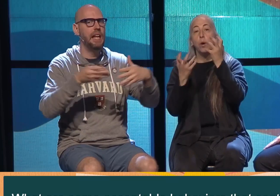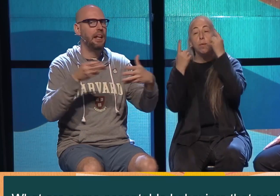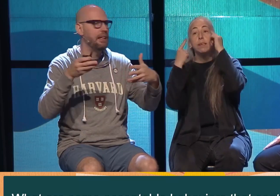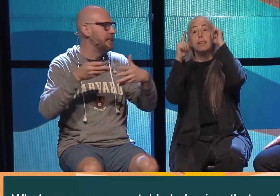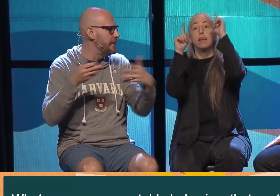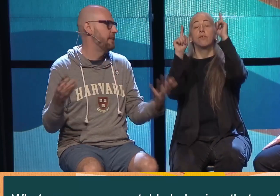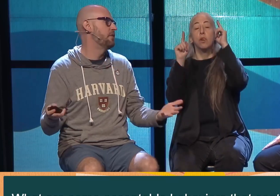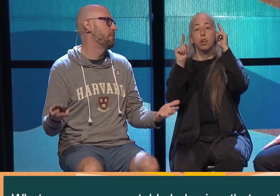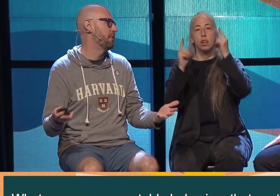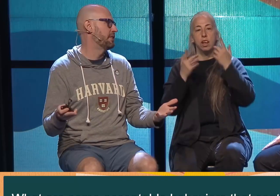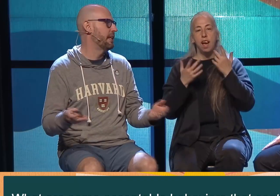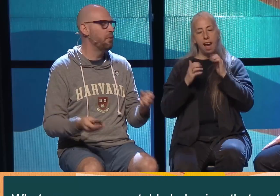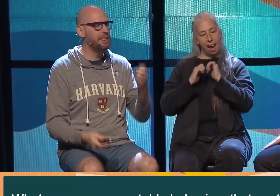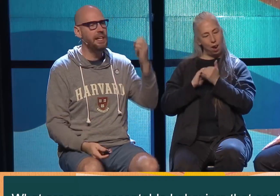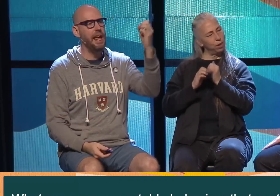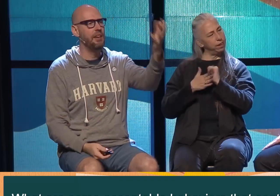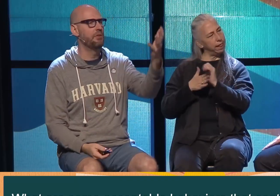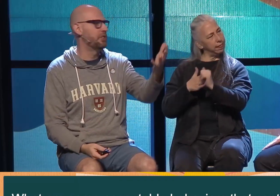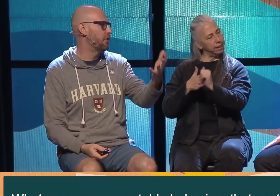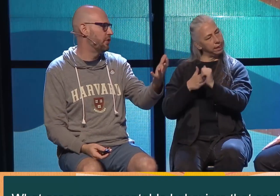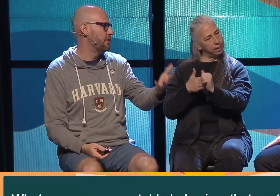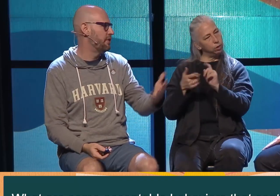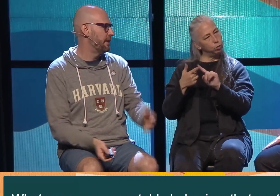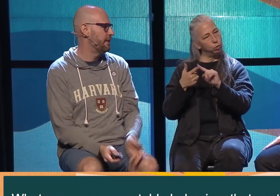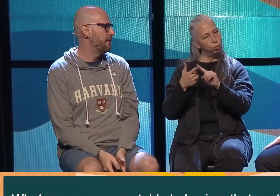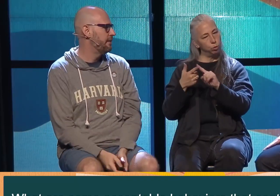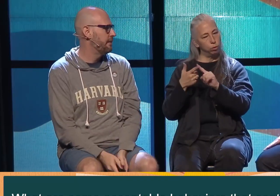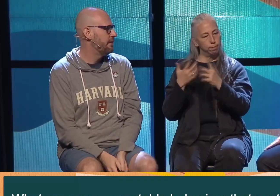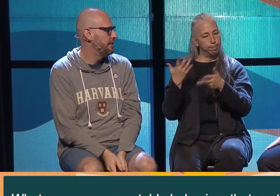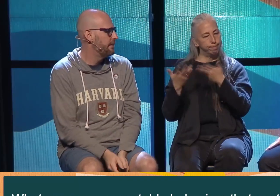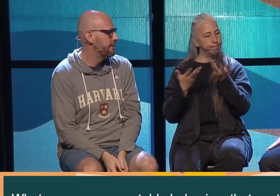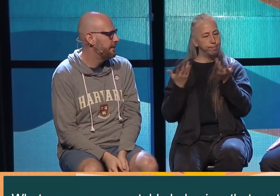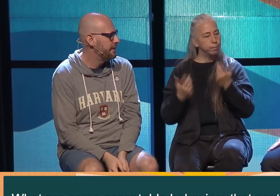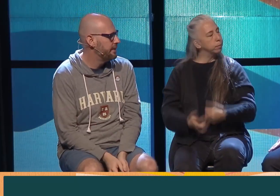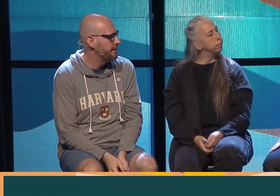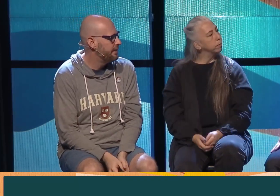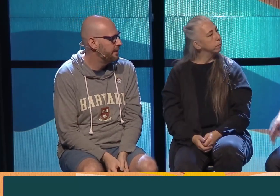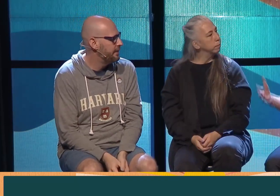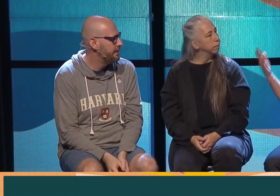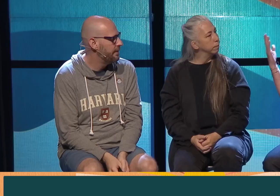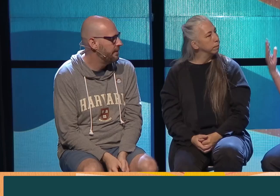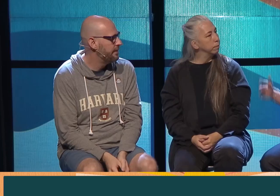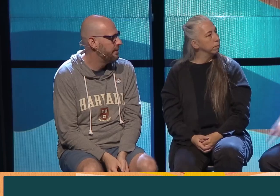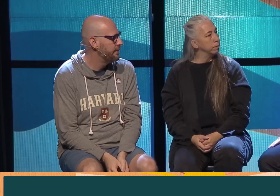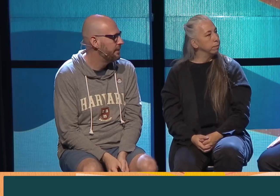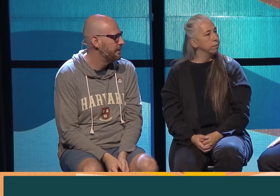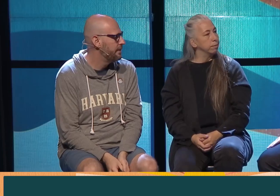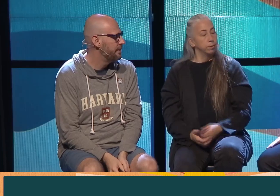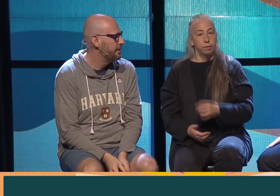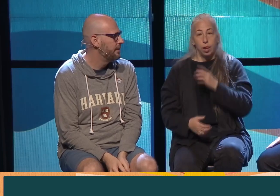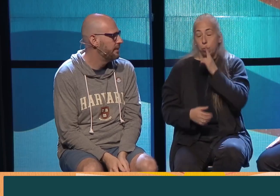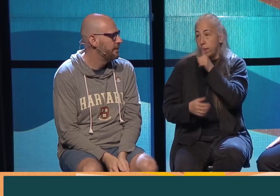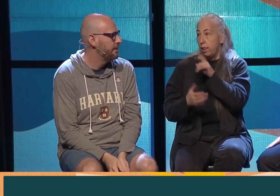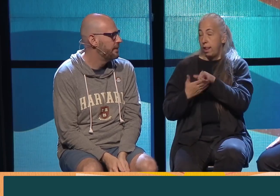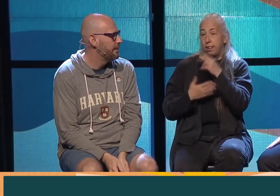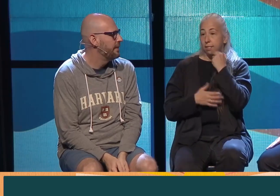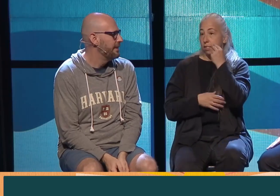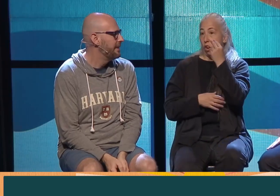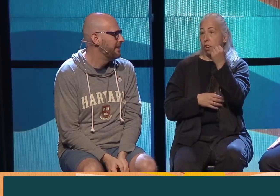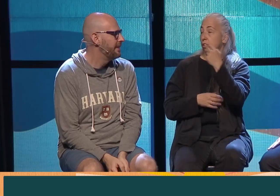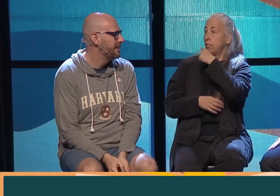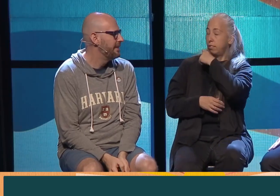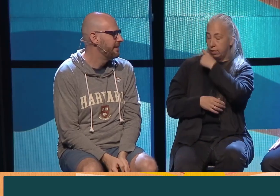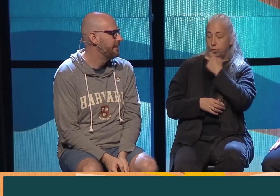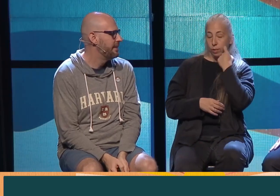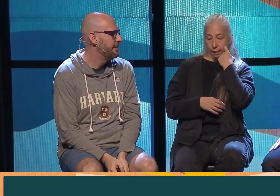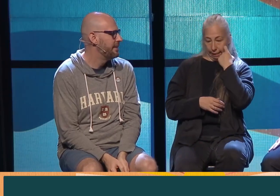where does that lead to a person? Like, what's the end result, do you think? Well, I mean, the song shared, I